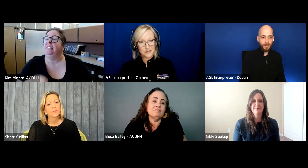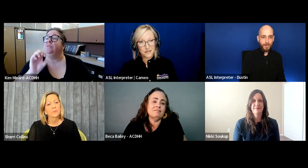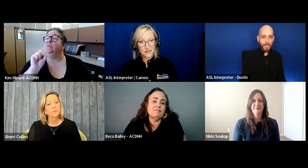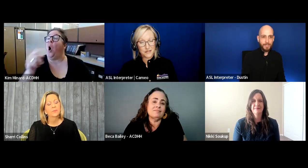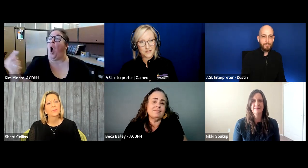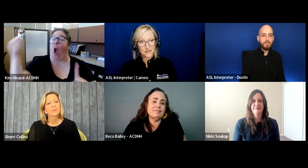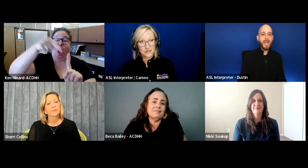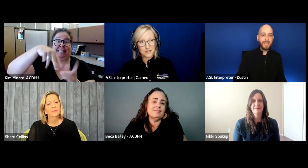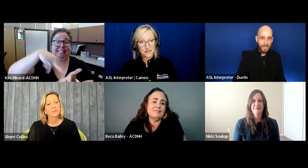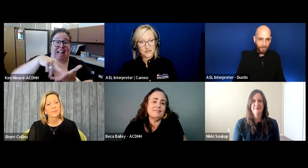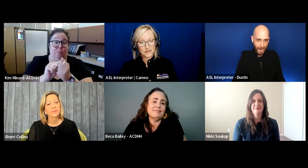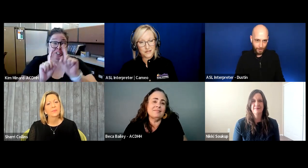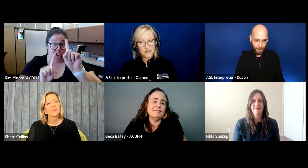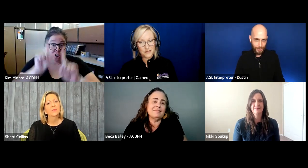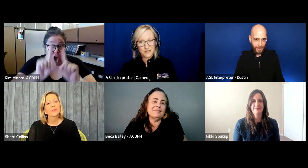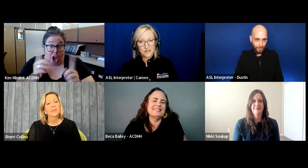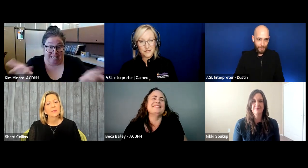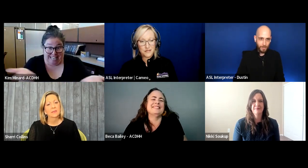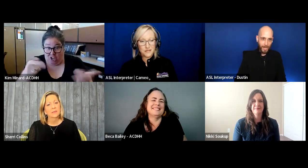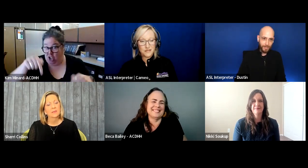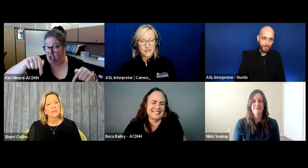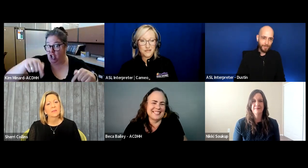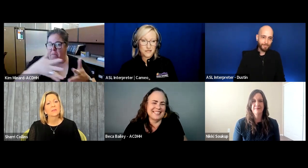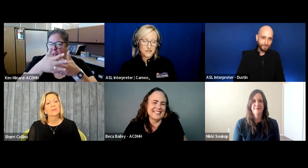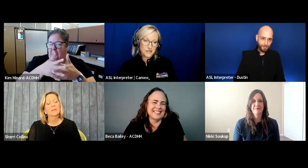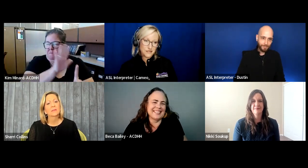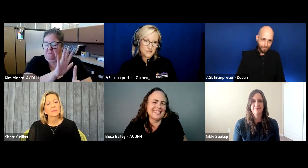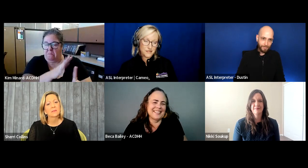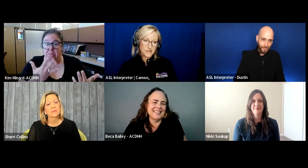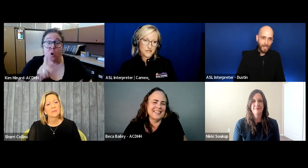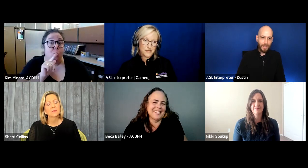deaf actor, it's many deaf actors in every space.